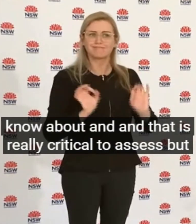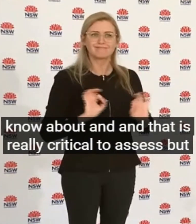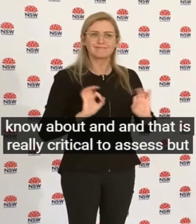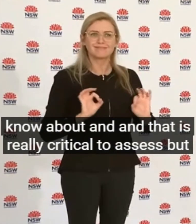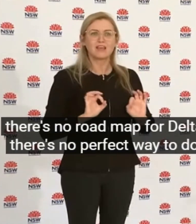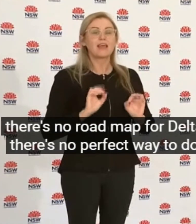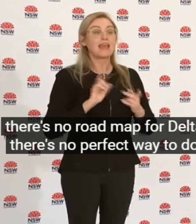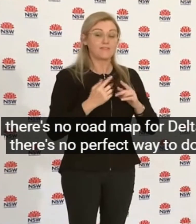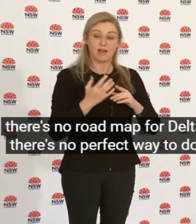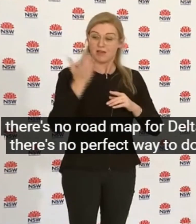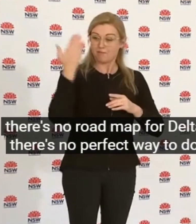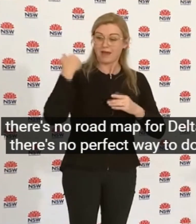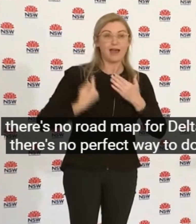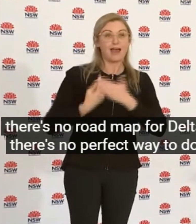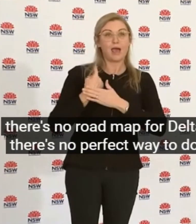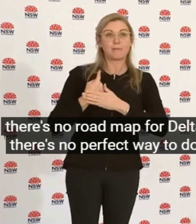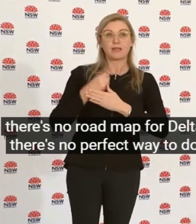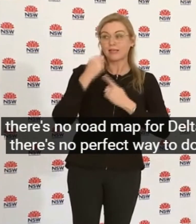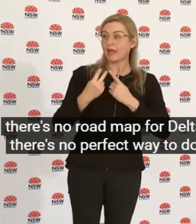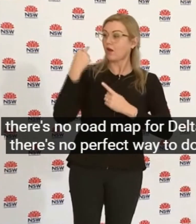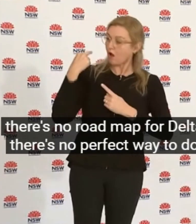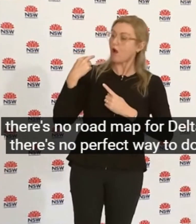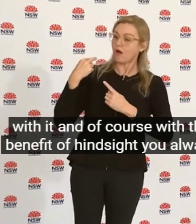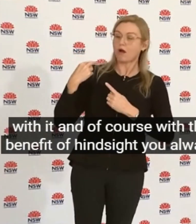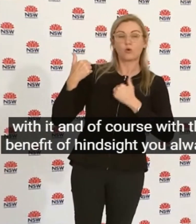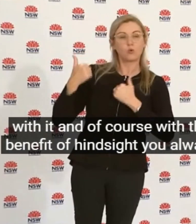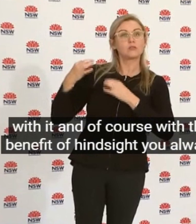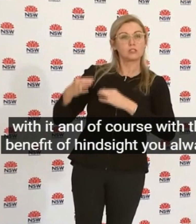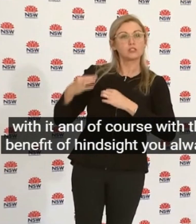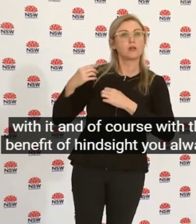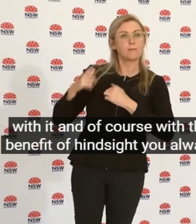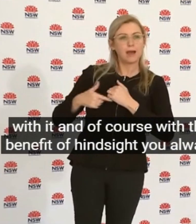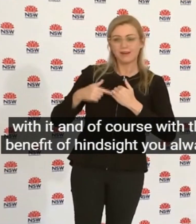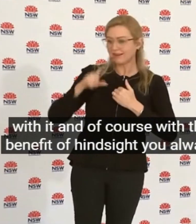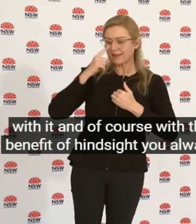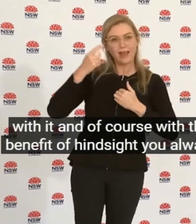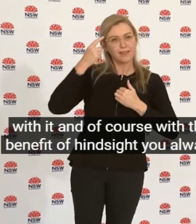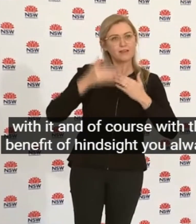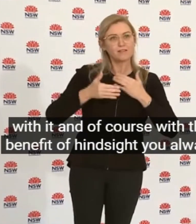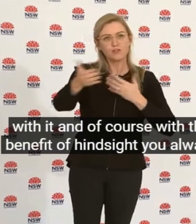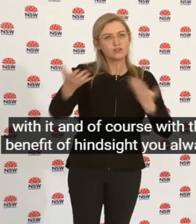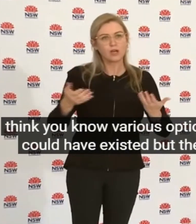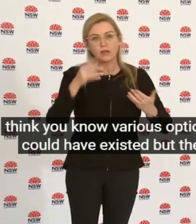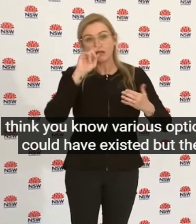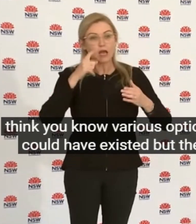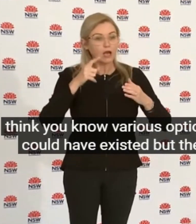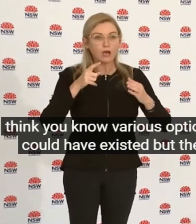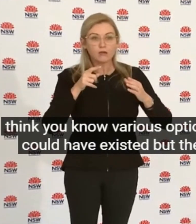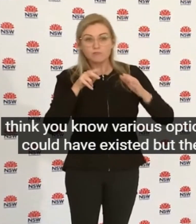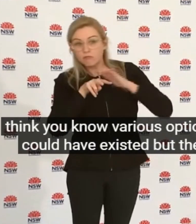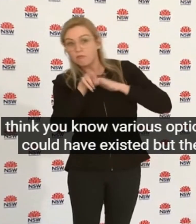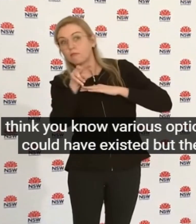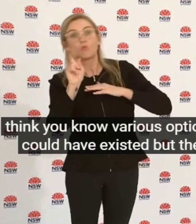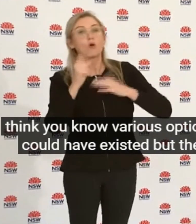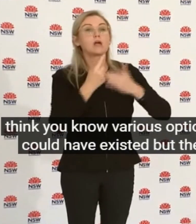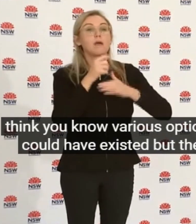think, various options could have existed. But the reality is, if you look at other states in Australia, if you look at the restrictions